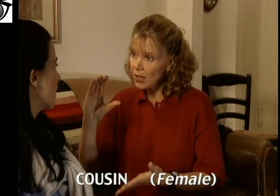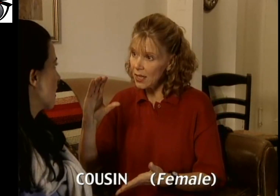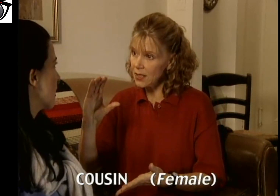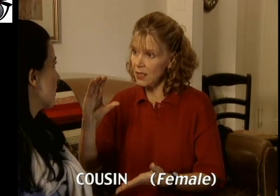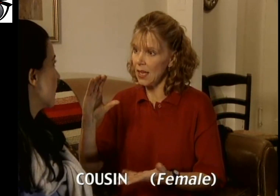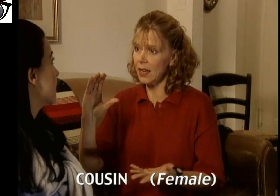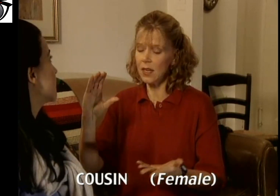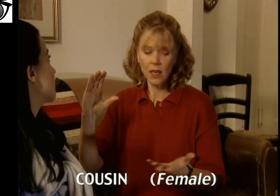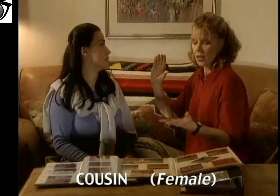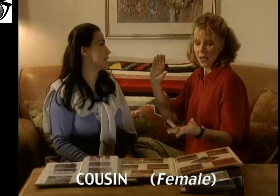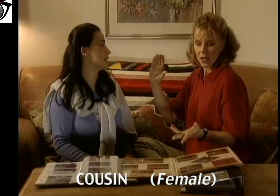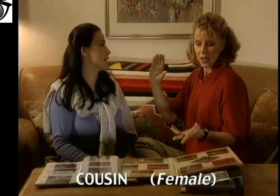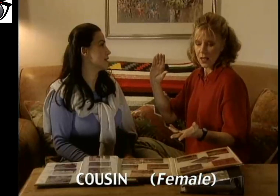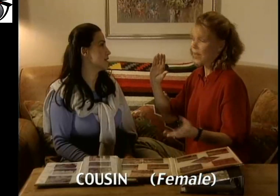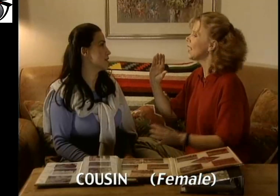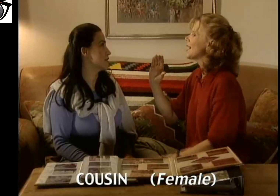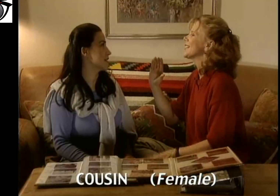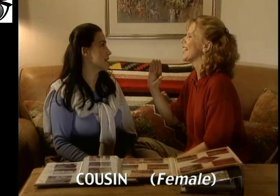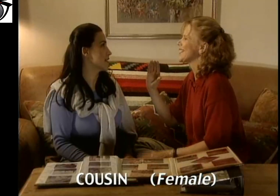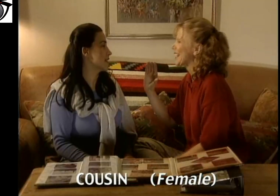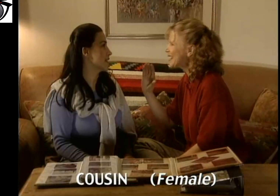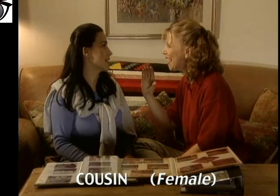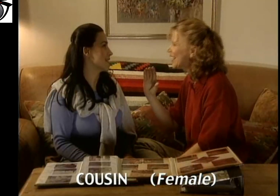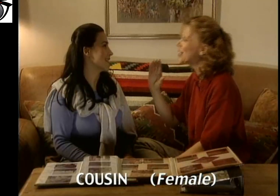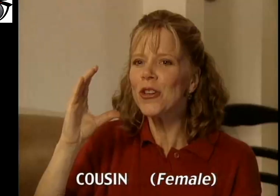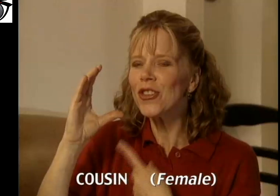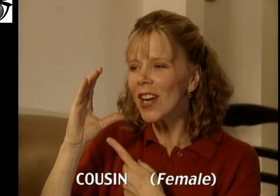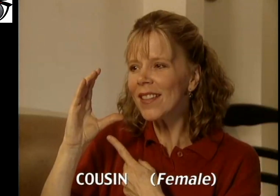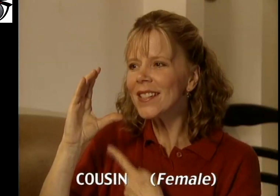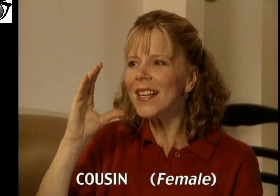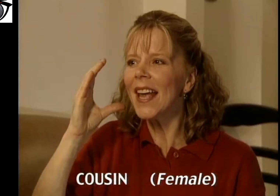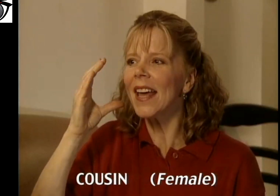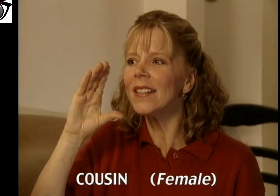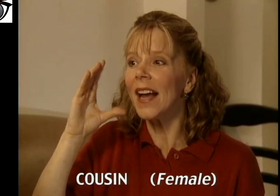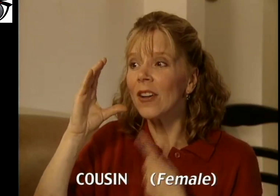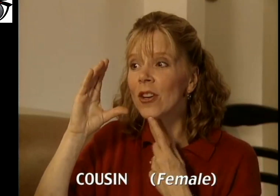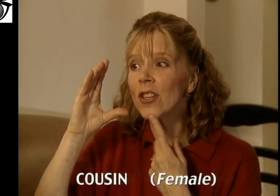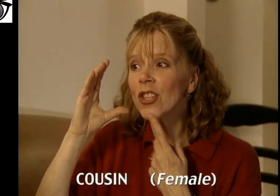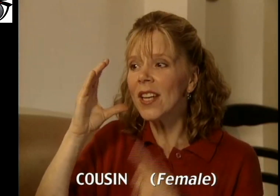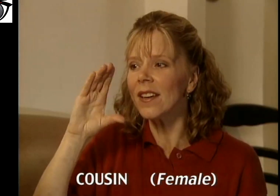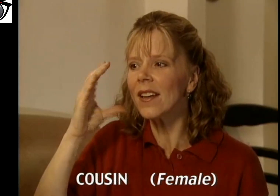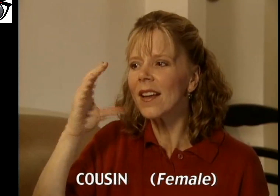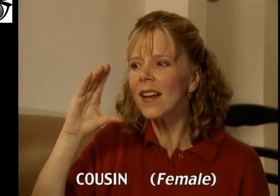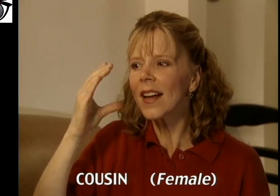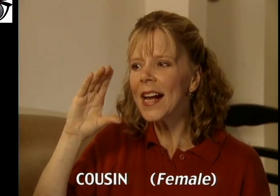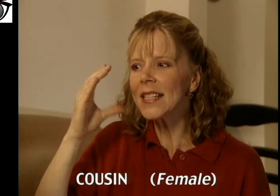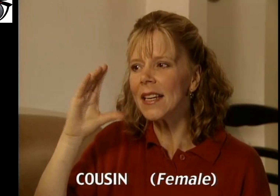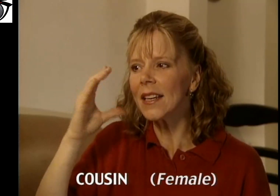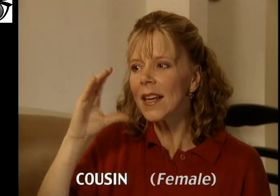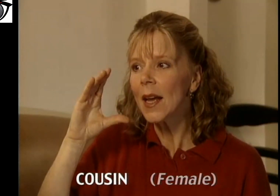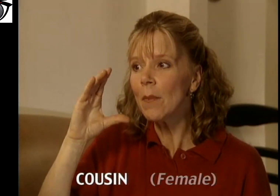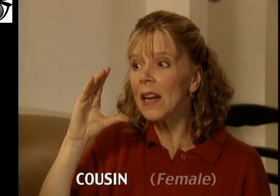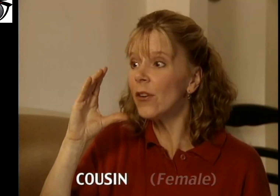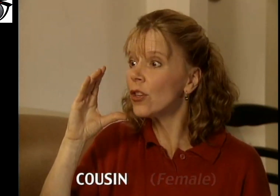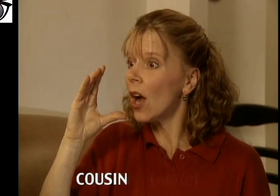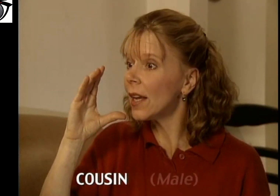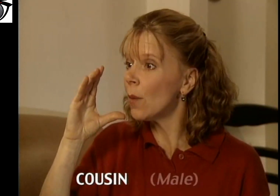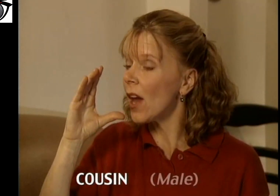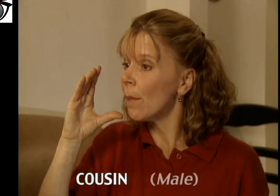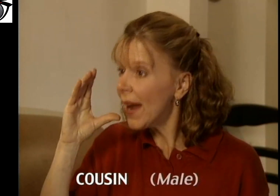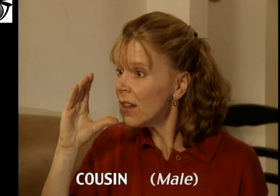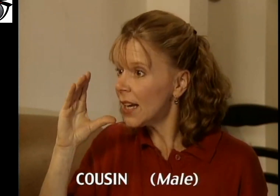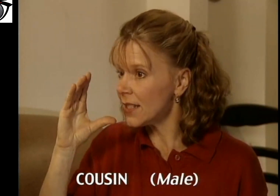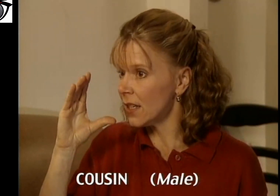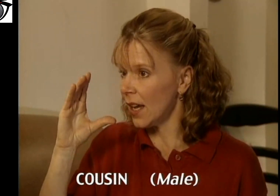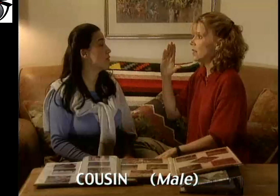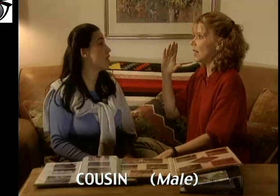a female cousin like Suzanne, cousin Suzanne. Yes. You shake the C hand down near the chin. Cousin. But if you're talking